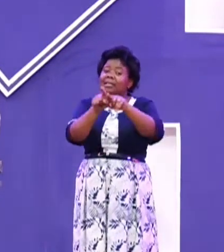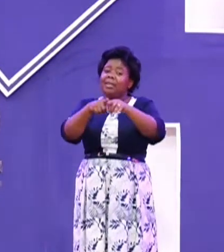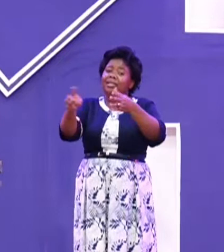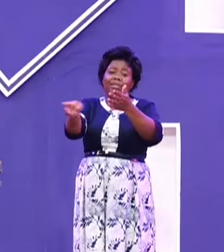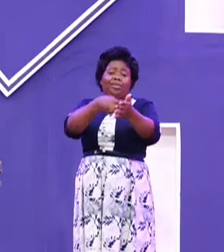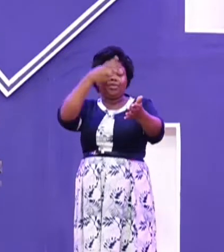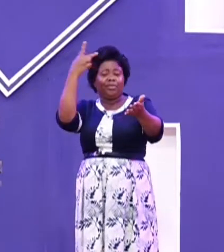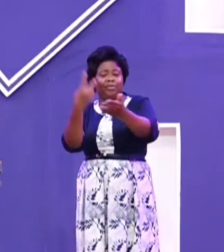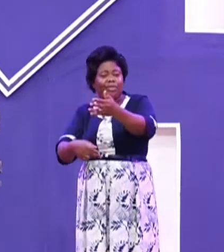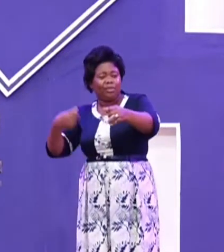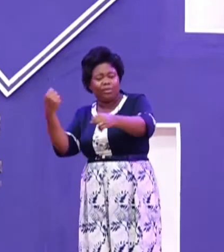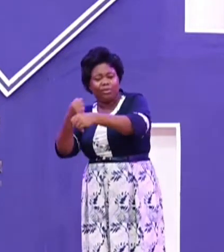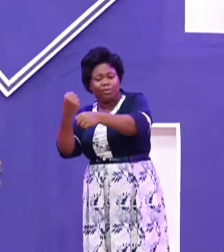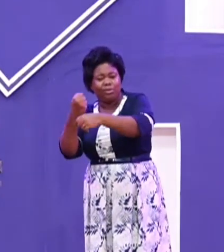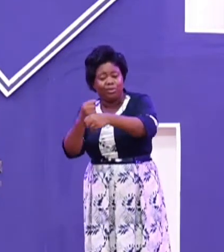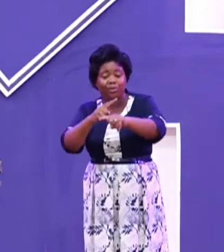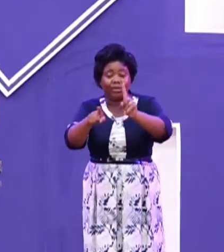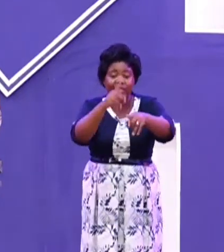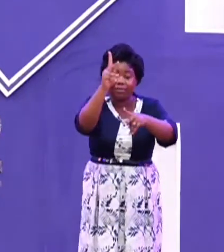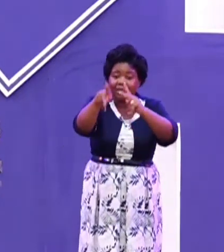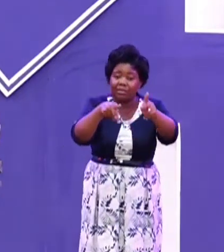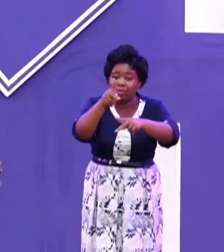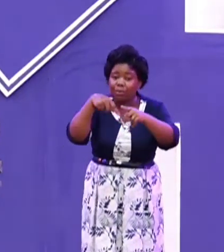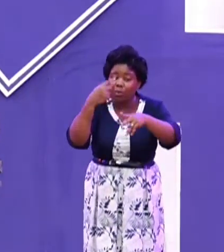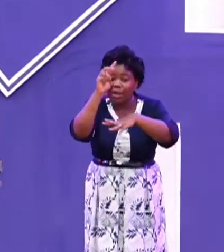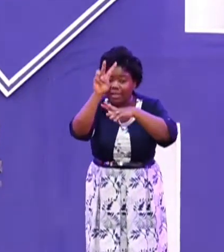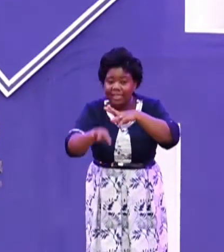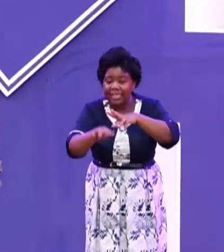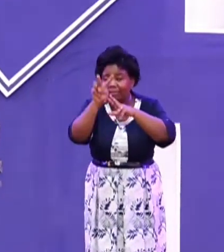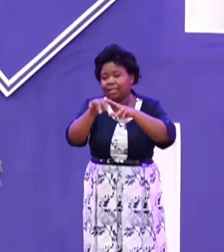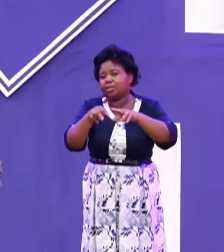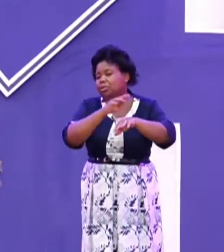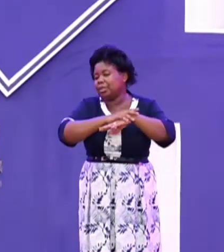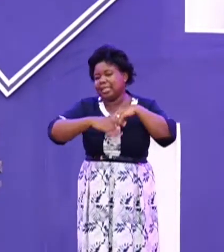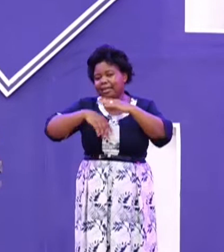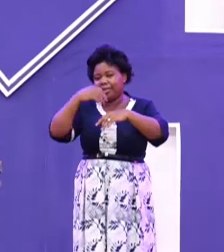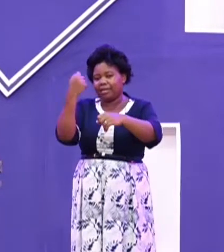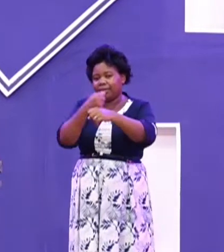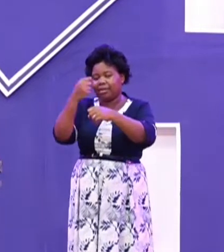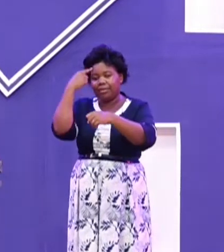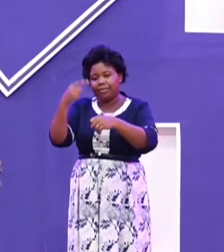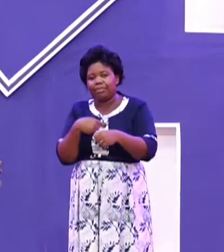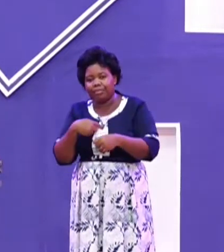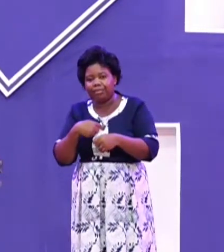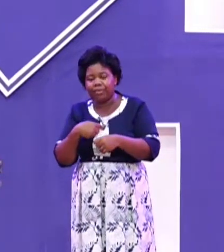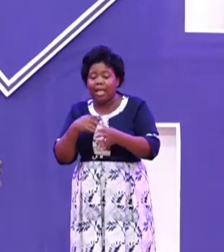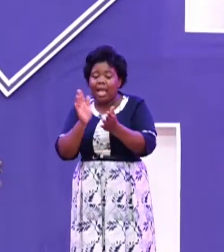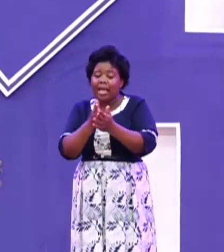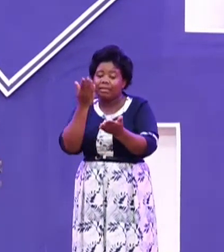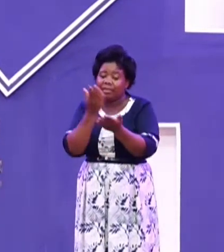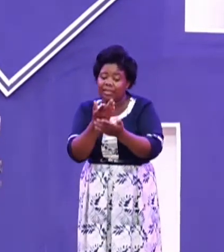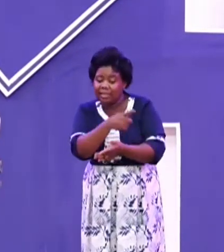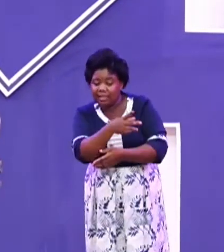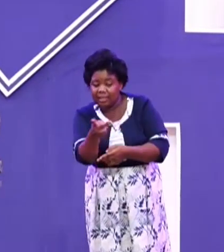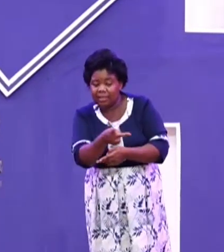it to one of the least of these, you did not do it to me. And this will go away